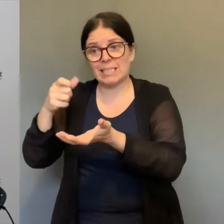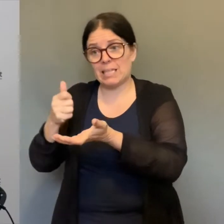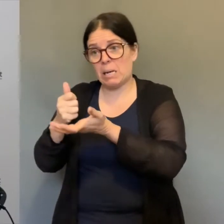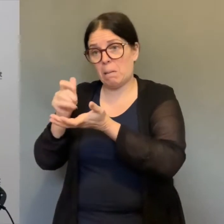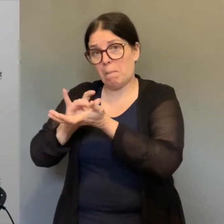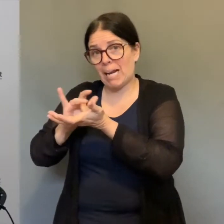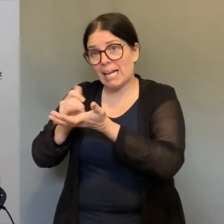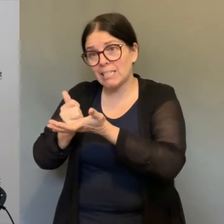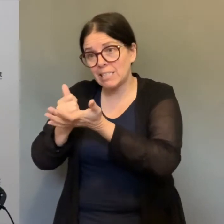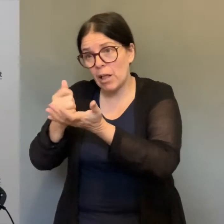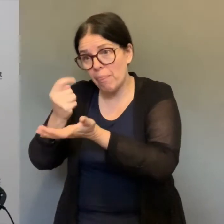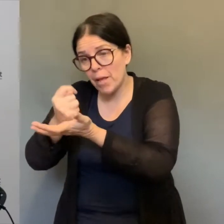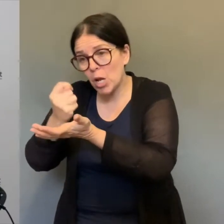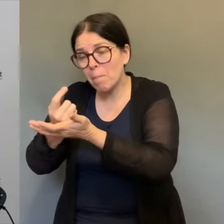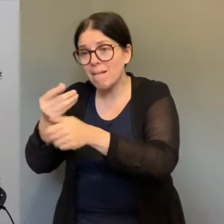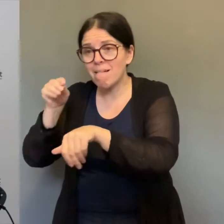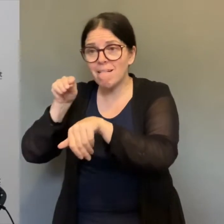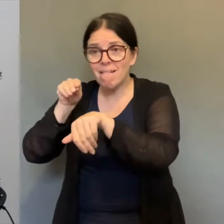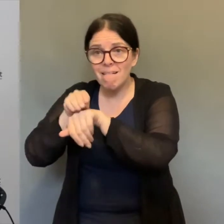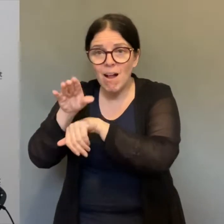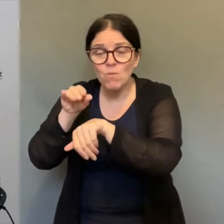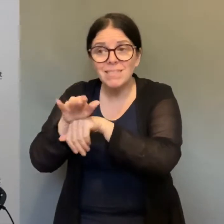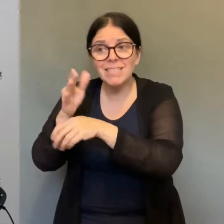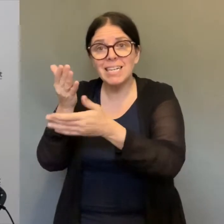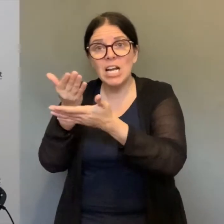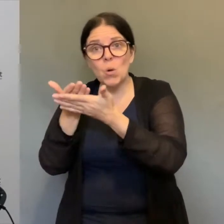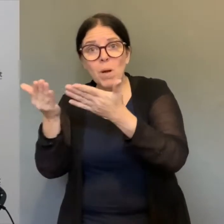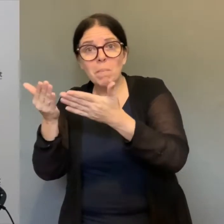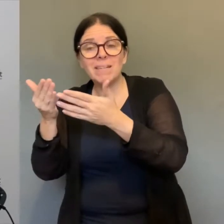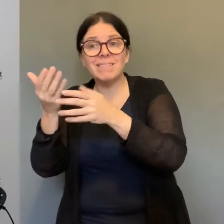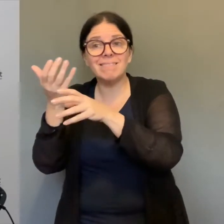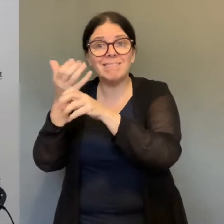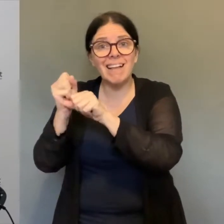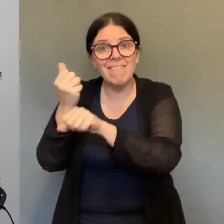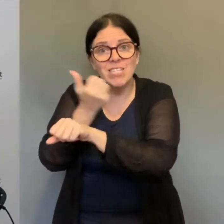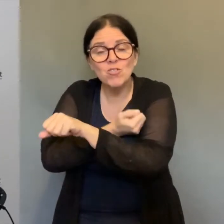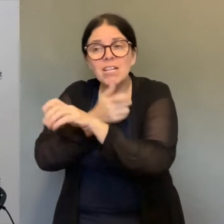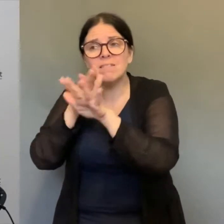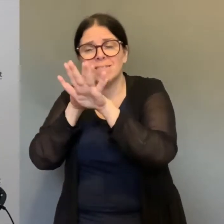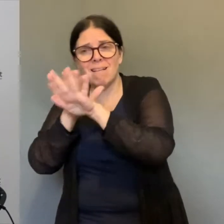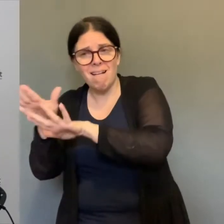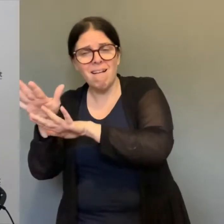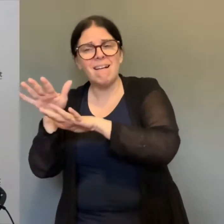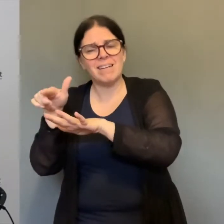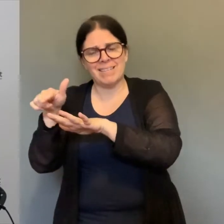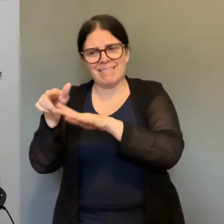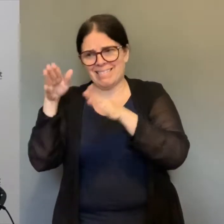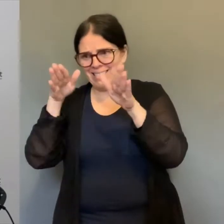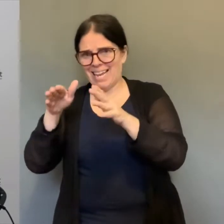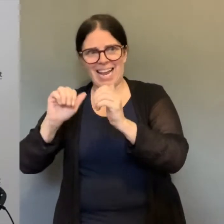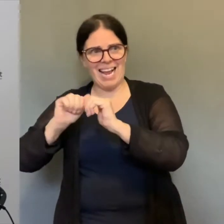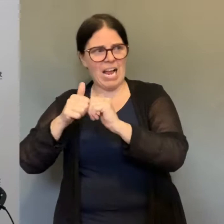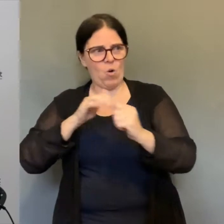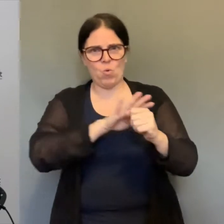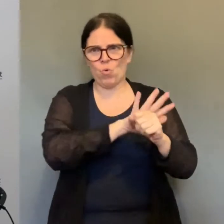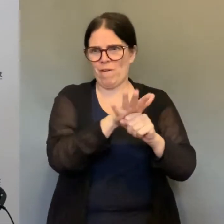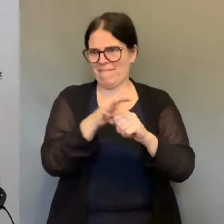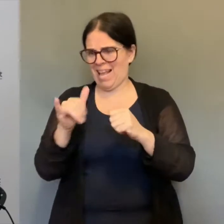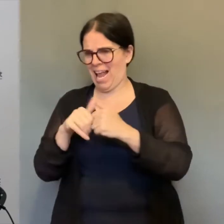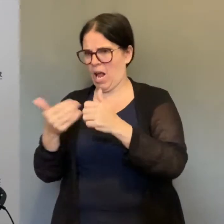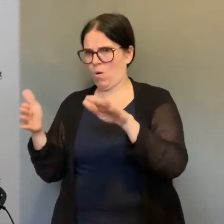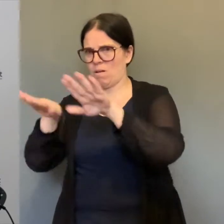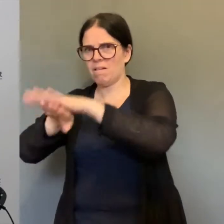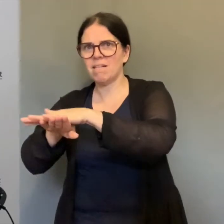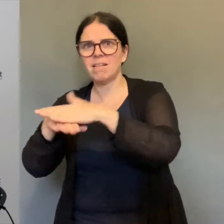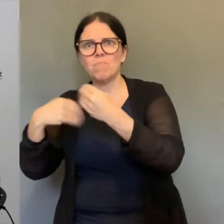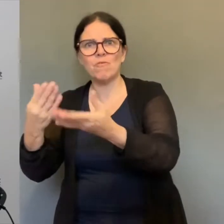COVID-19 pandemic, persons who use substance are at a higher risk for, number one, COVID-19 transmission due to the practice